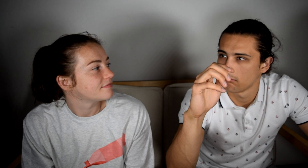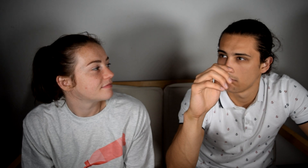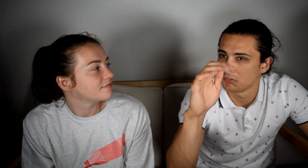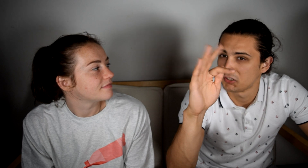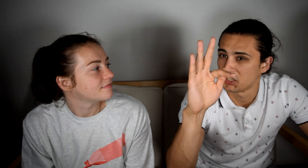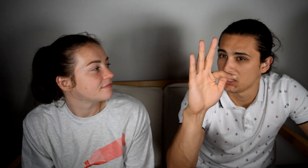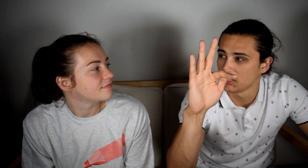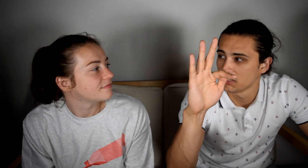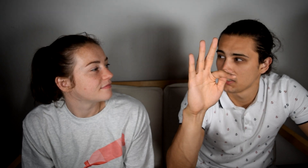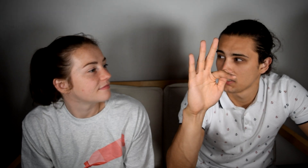D.